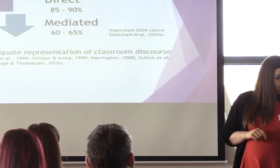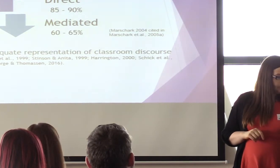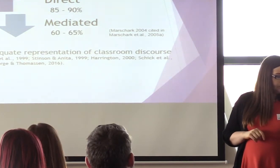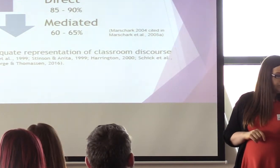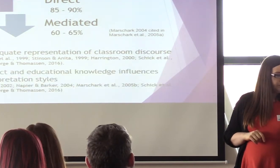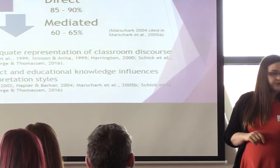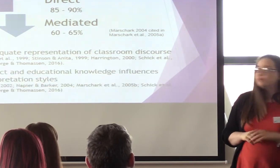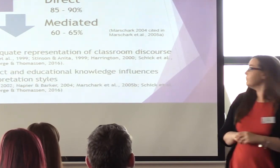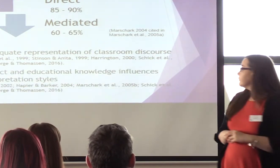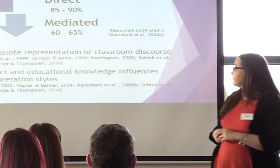of mitigating factors.